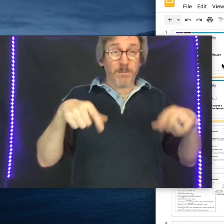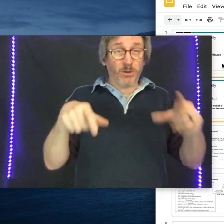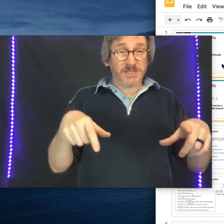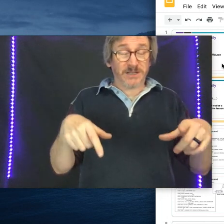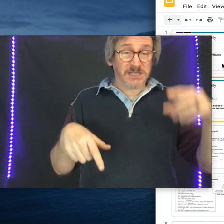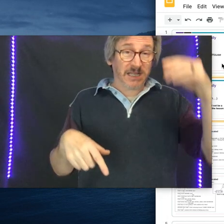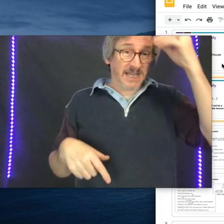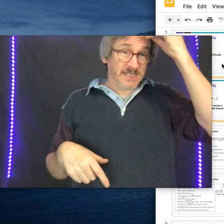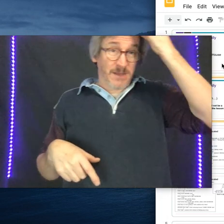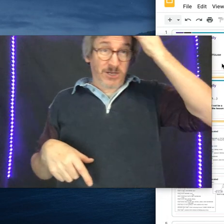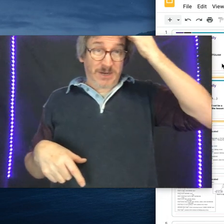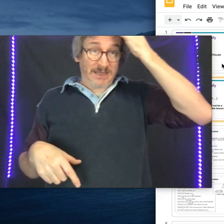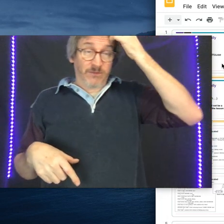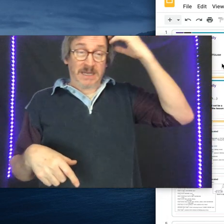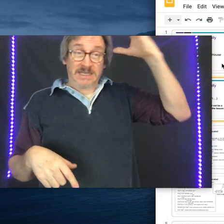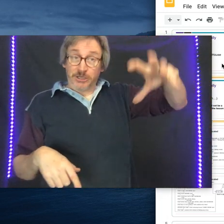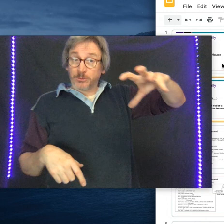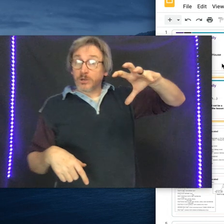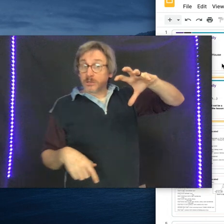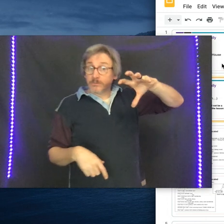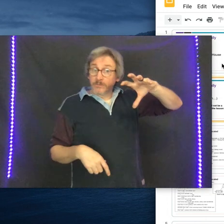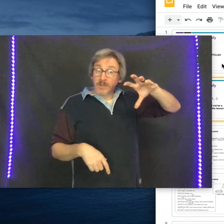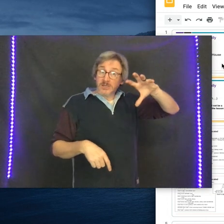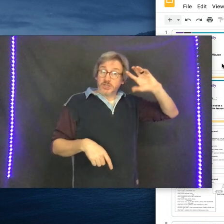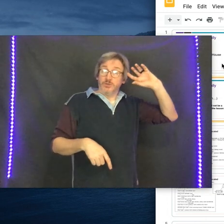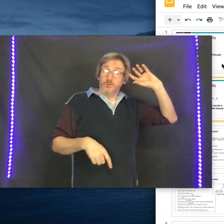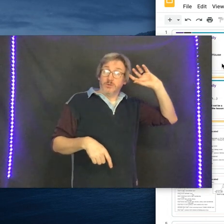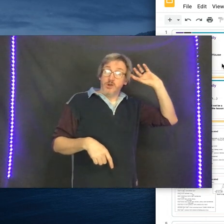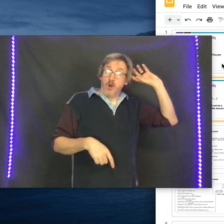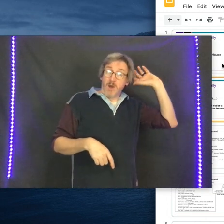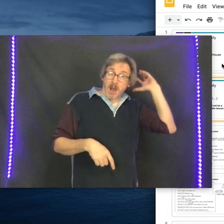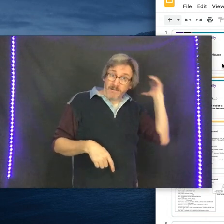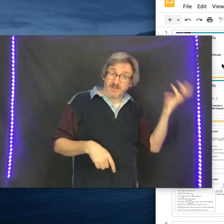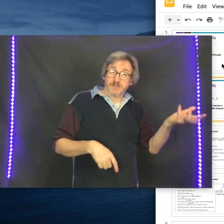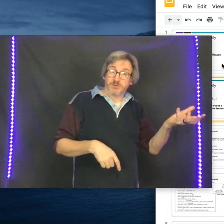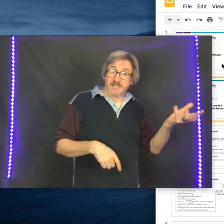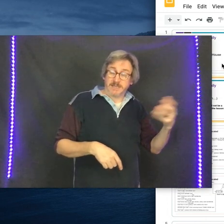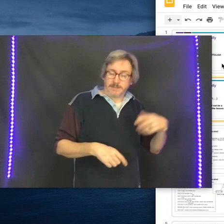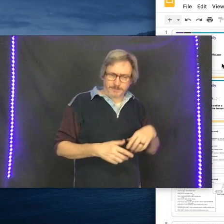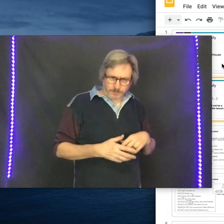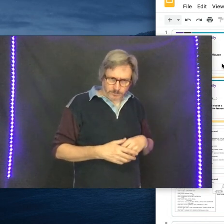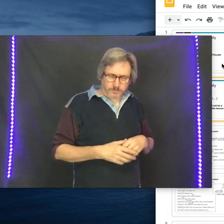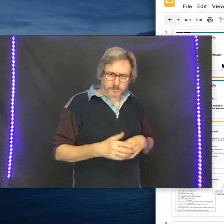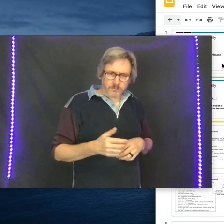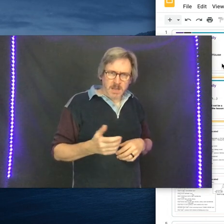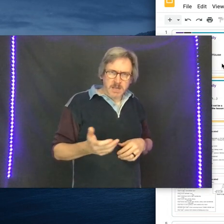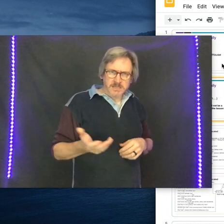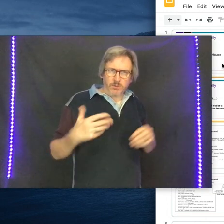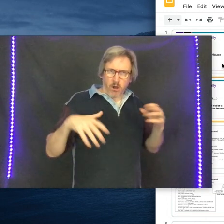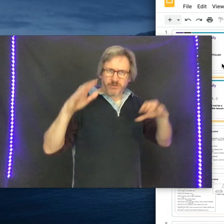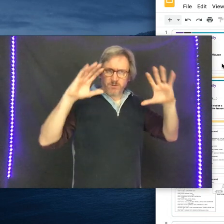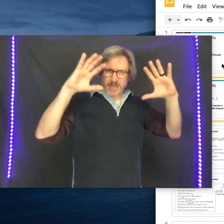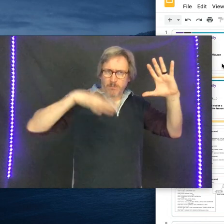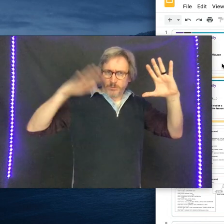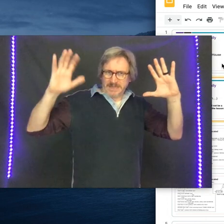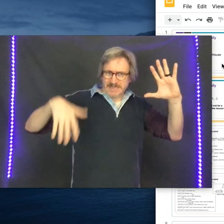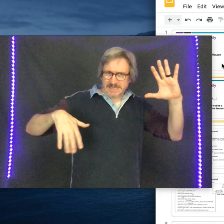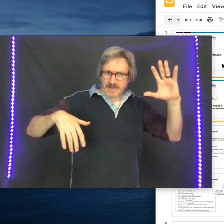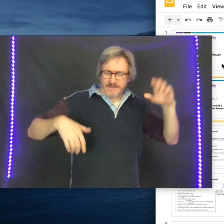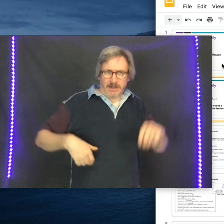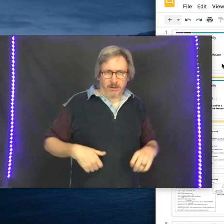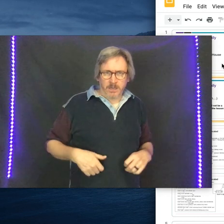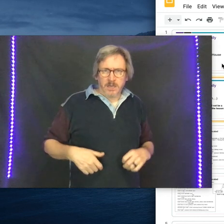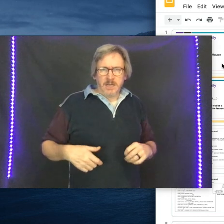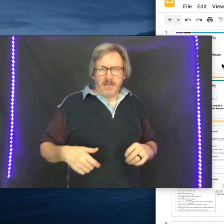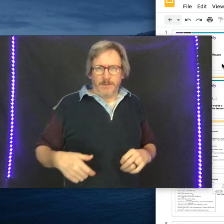What I'm posting on the slides is coming directly from the teacher book, so you know how everything's presented. So all the vocab will be listed